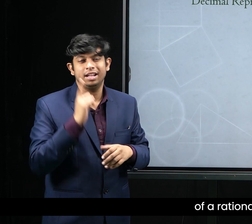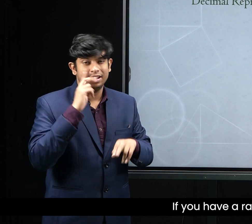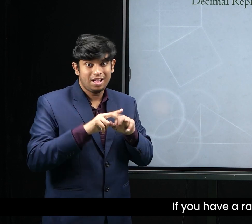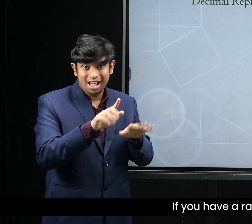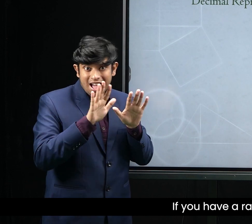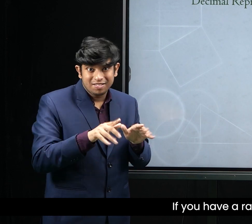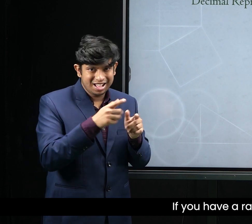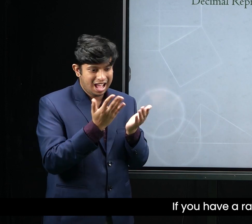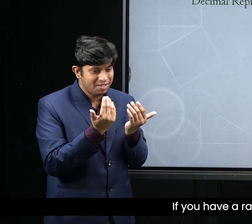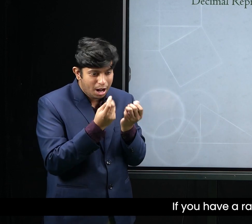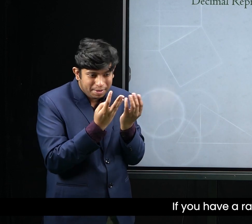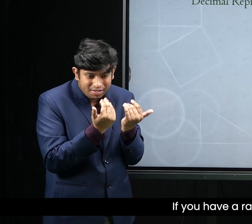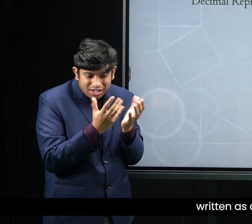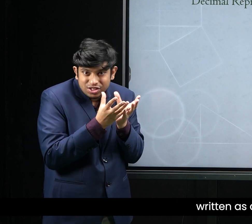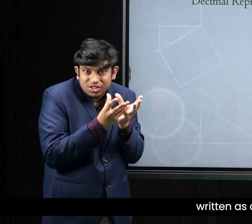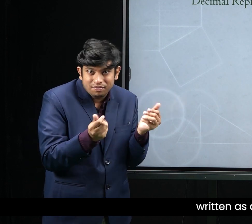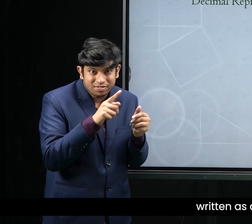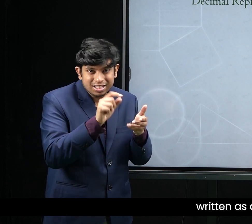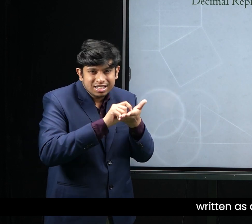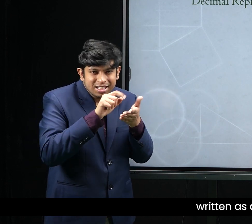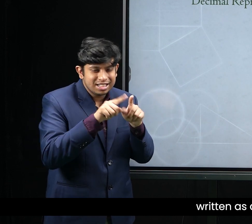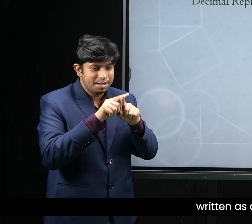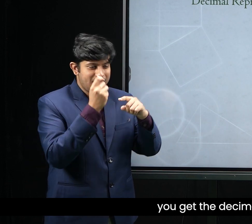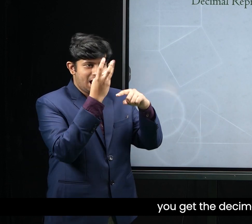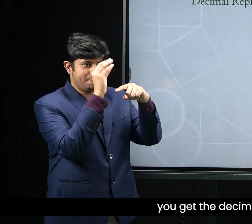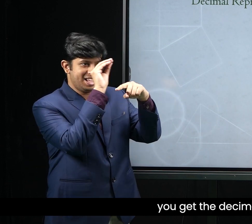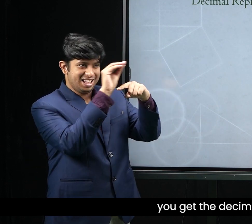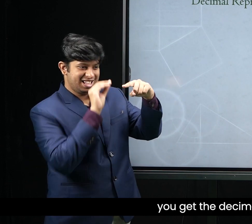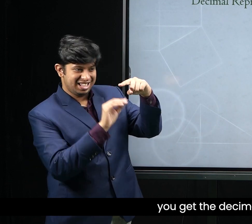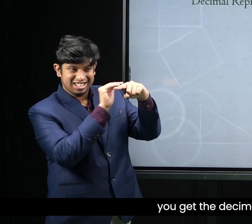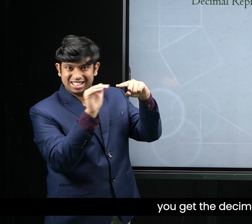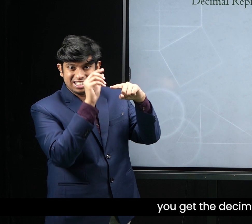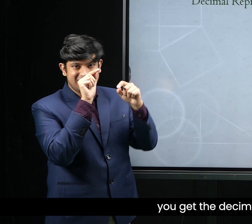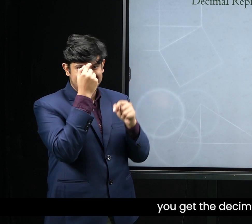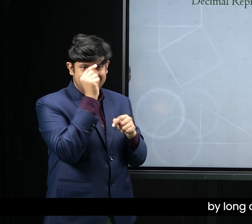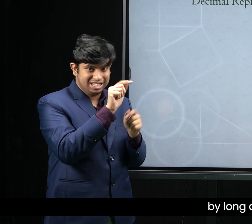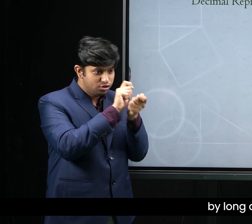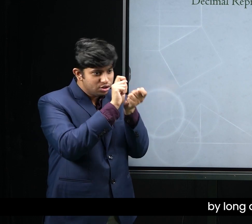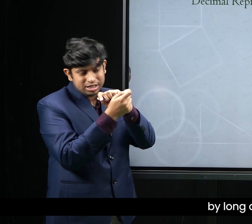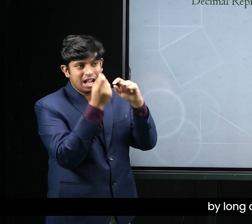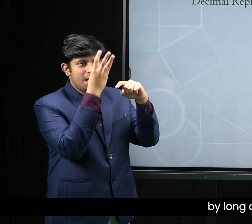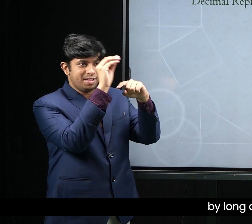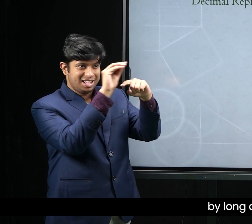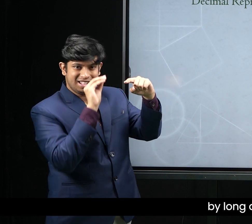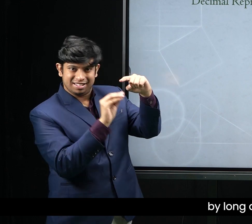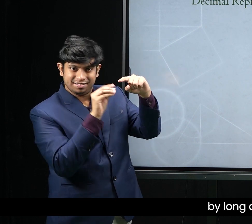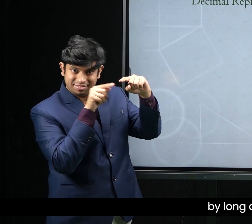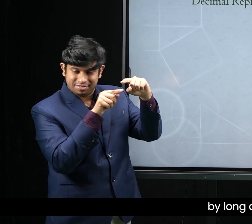If you have a rational number written as a fraction, you get the decimal representation by long division.